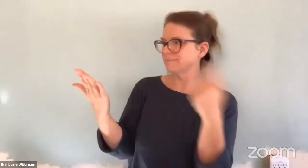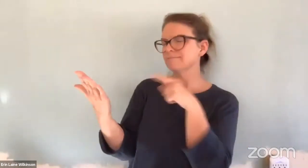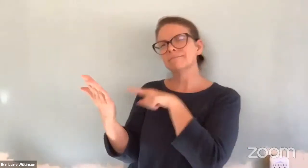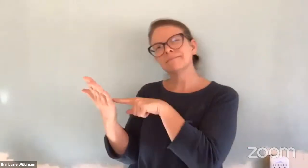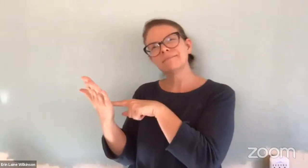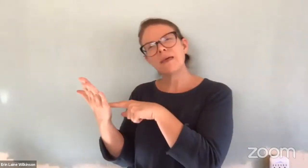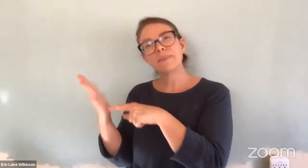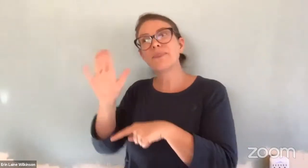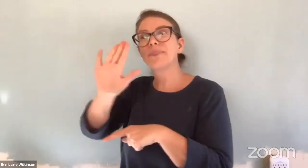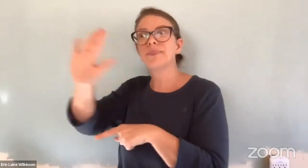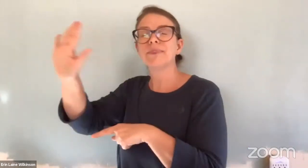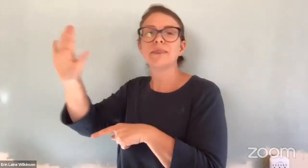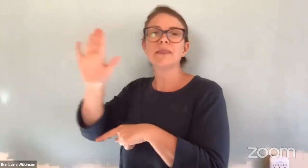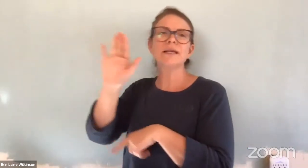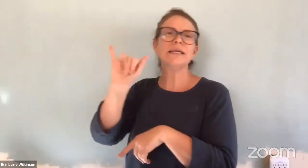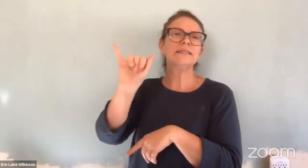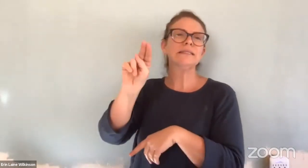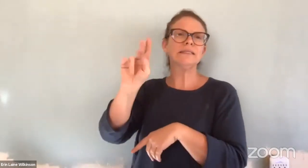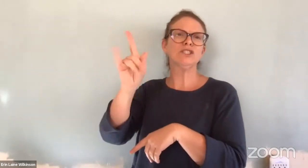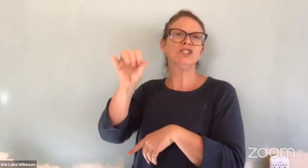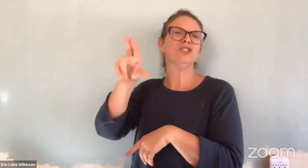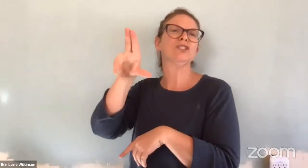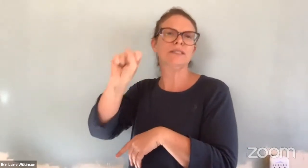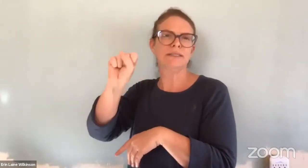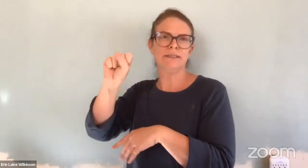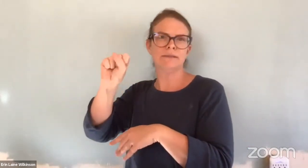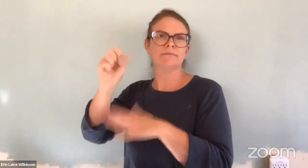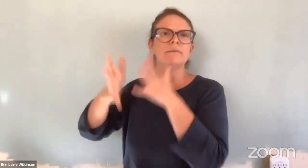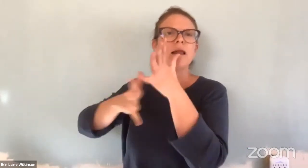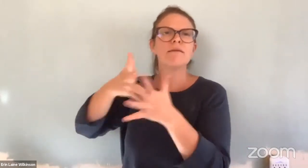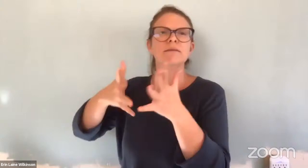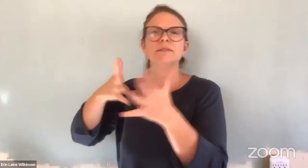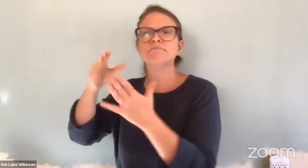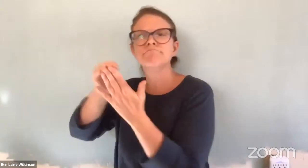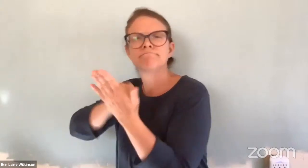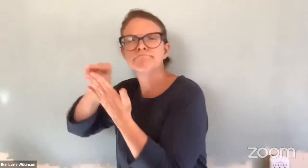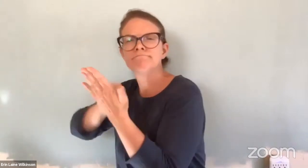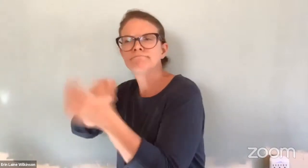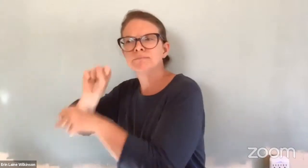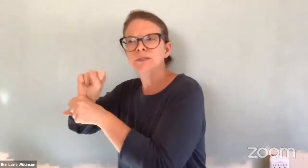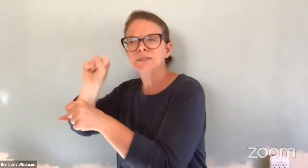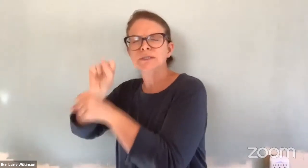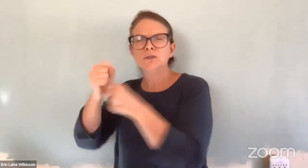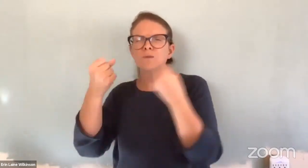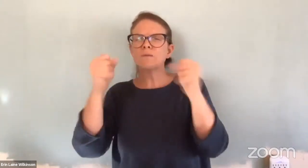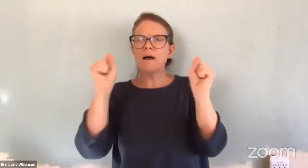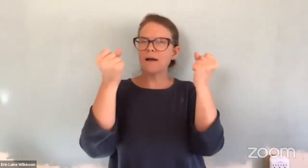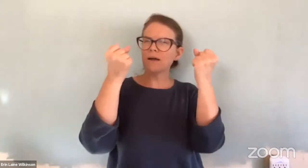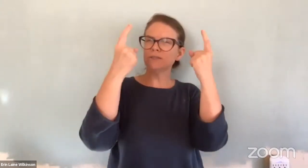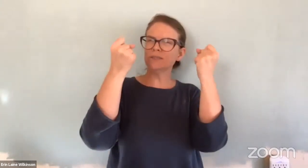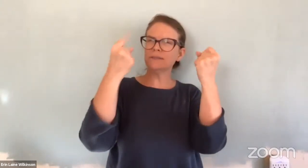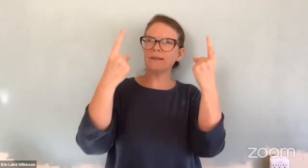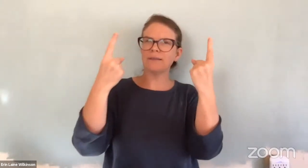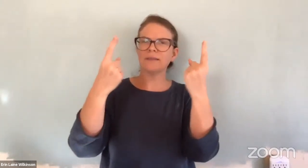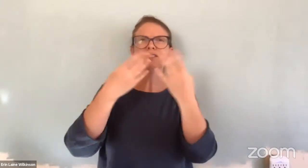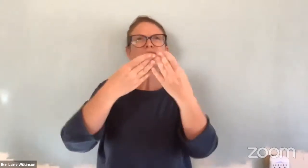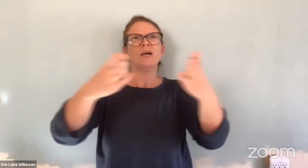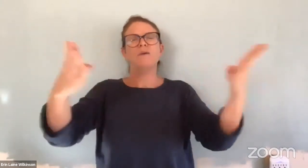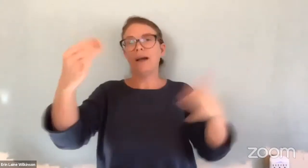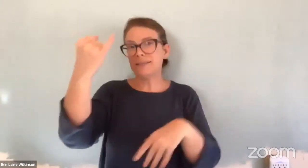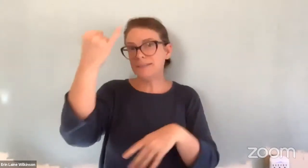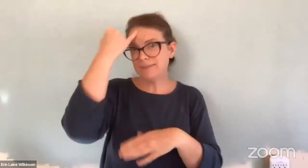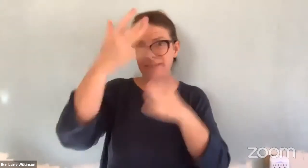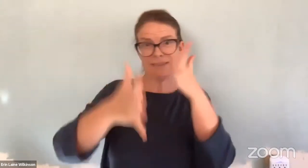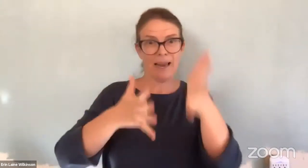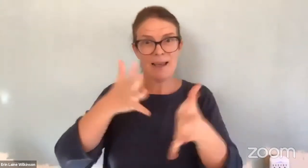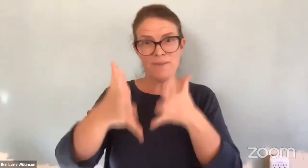variation are happening within the community, within the majority sign language communities, as well as the indigenous sign language communities. We